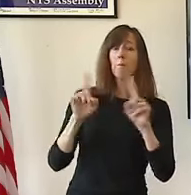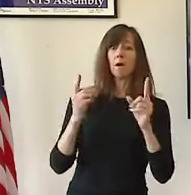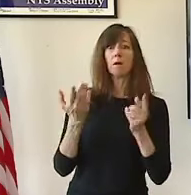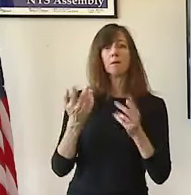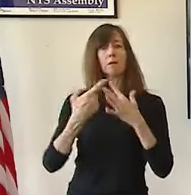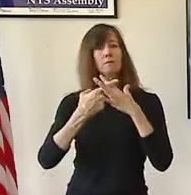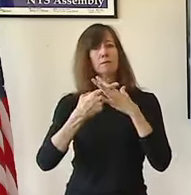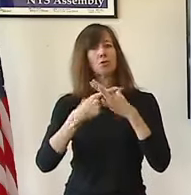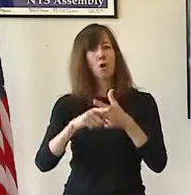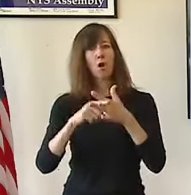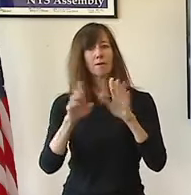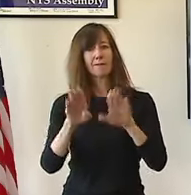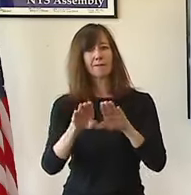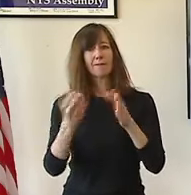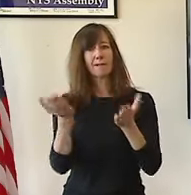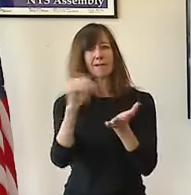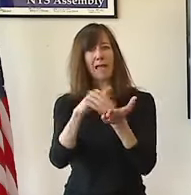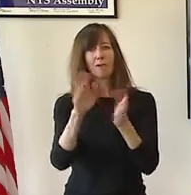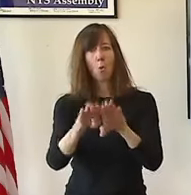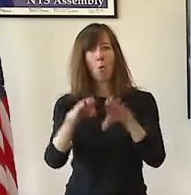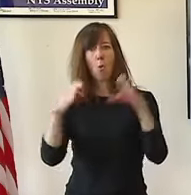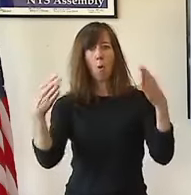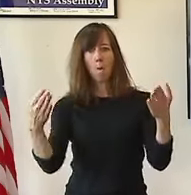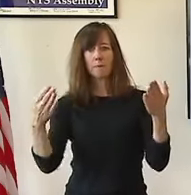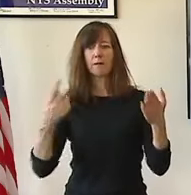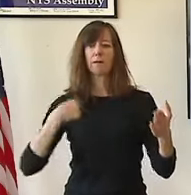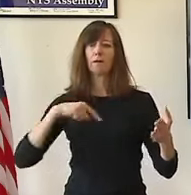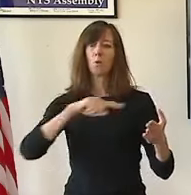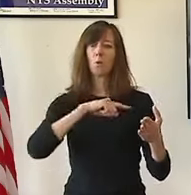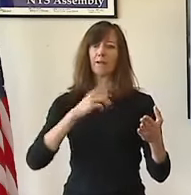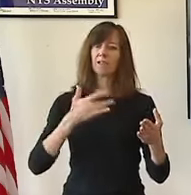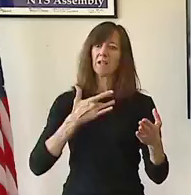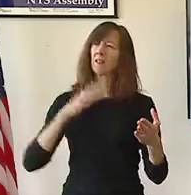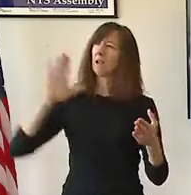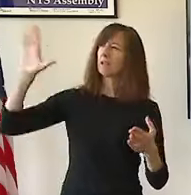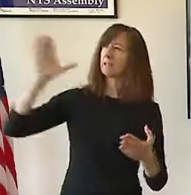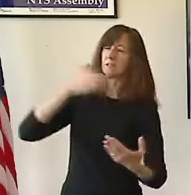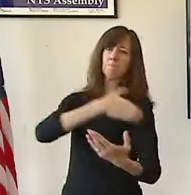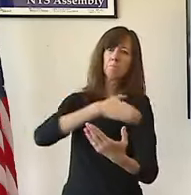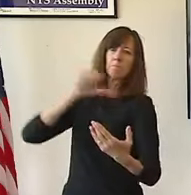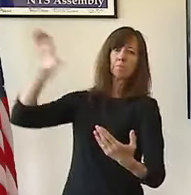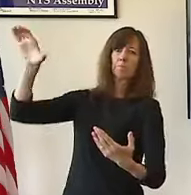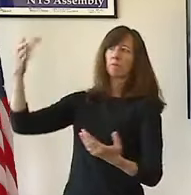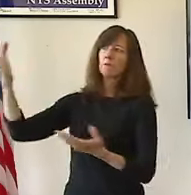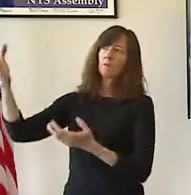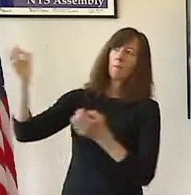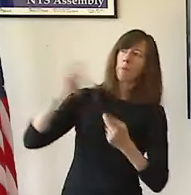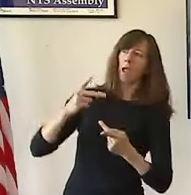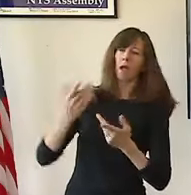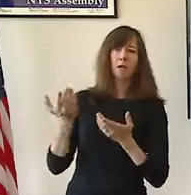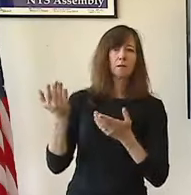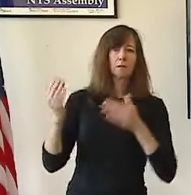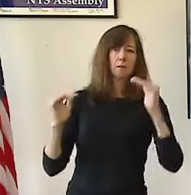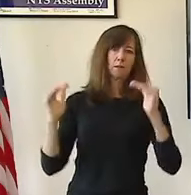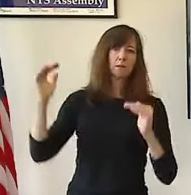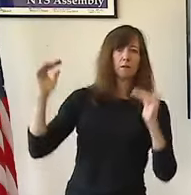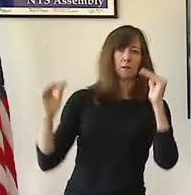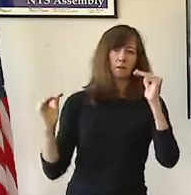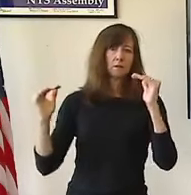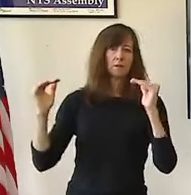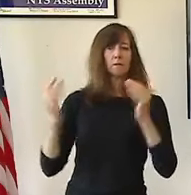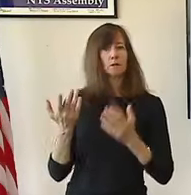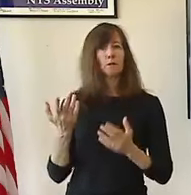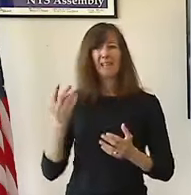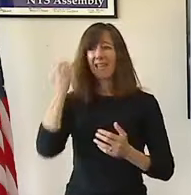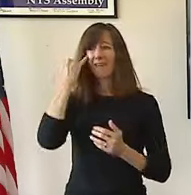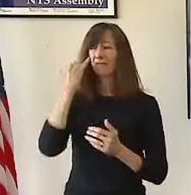to obviously move forward with reopening, relinquishing that authority makes sense. Centralizing these decisions to one or two people in the entire